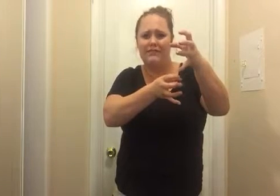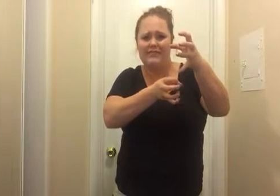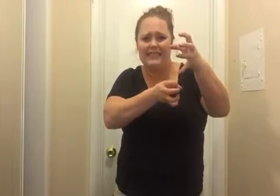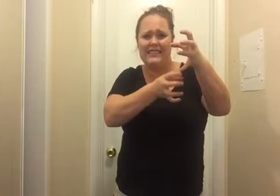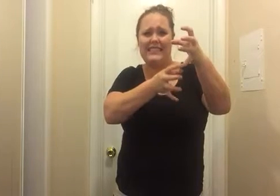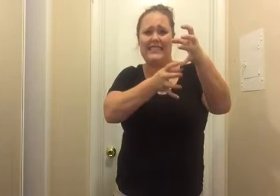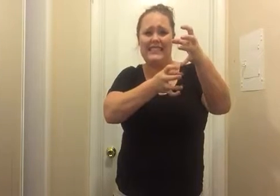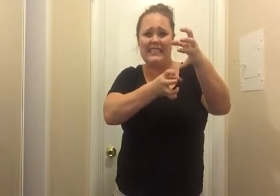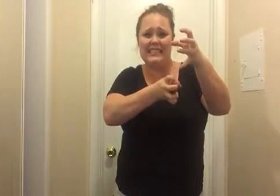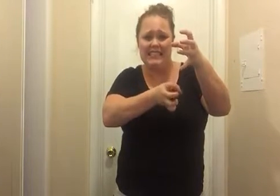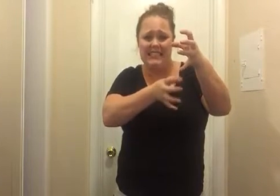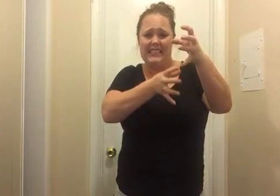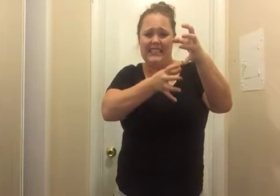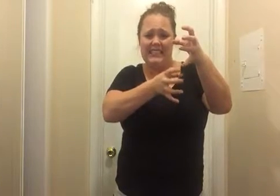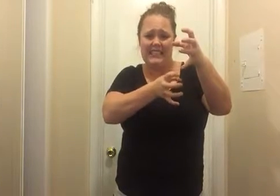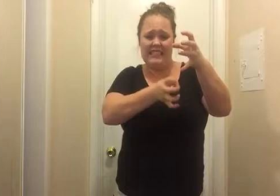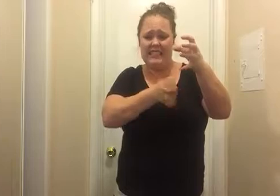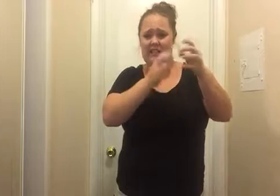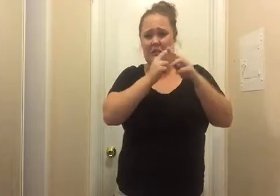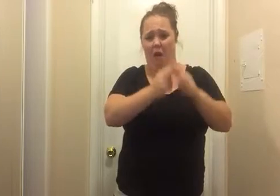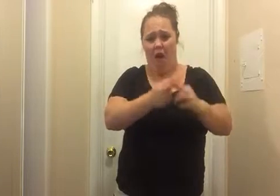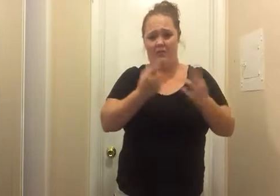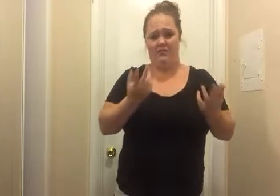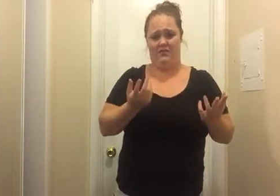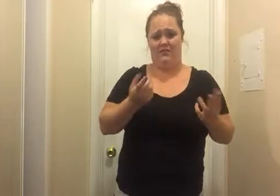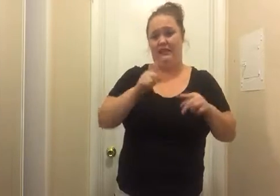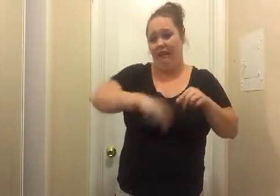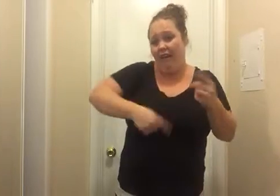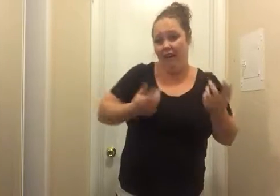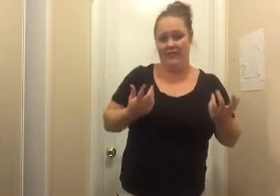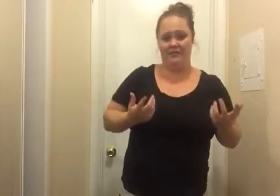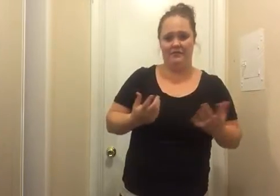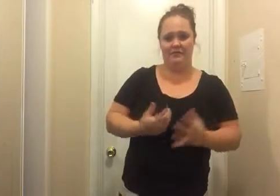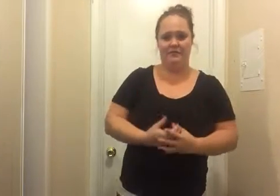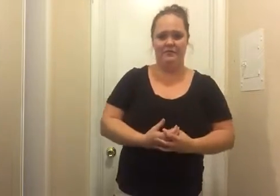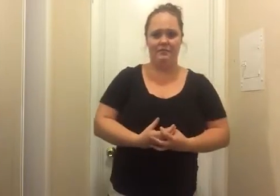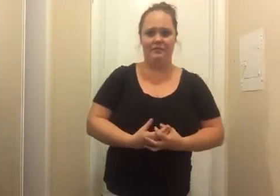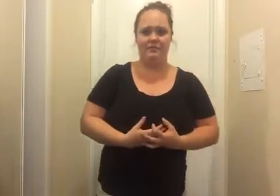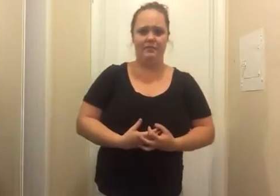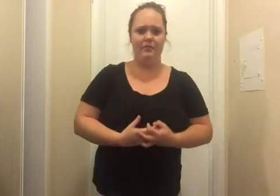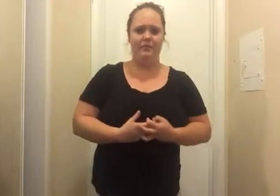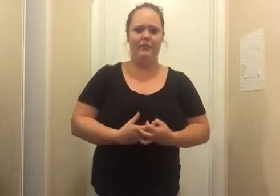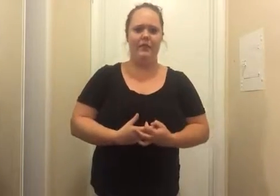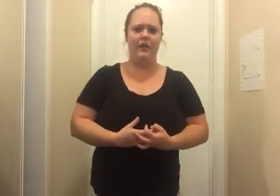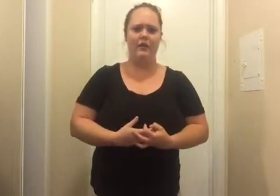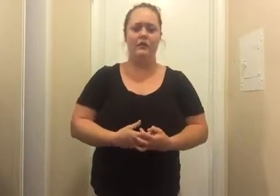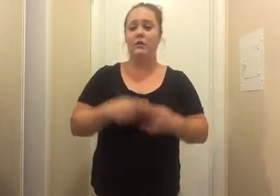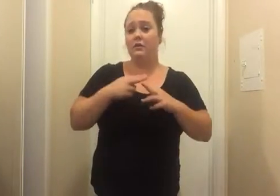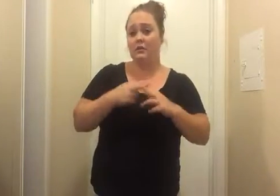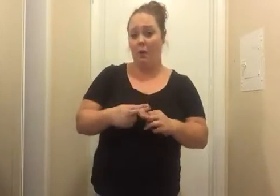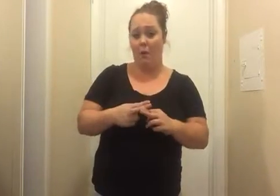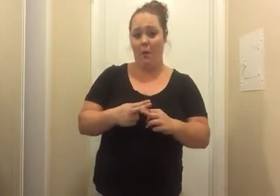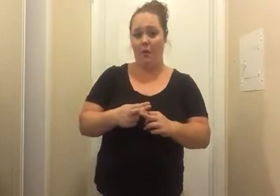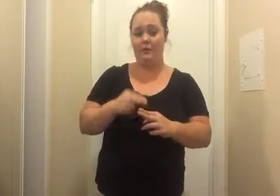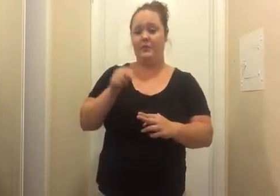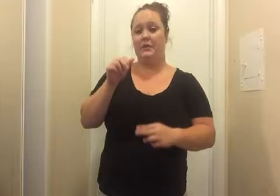called angina pectoris. You might have, so angina